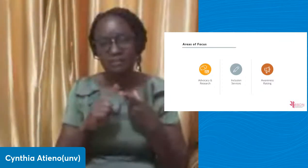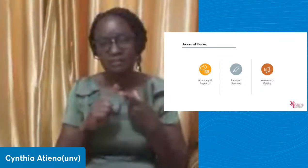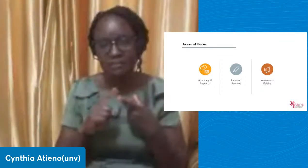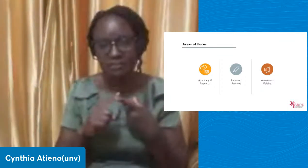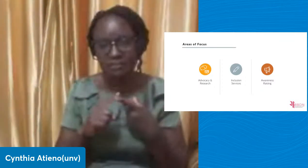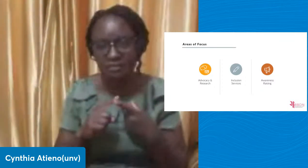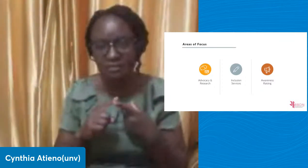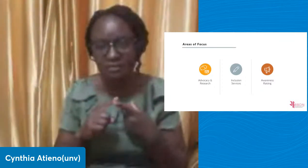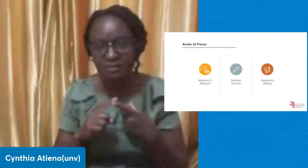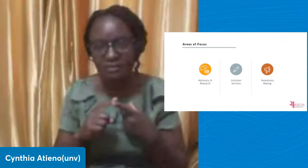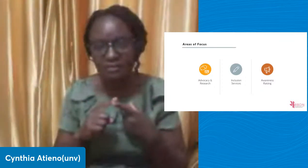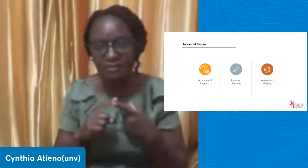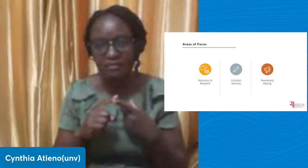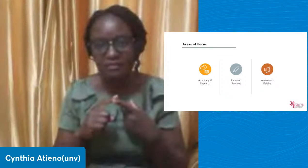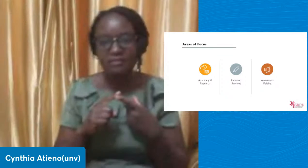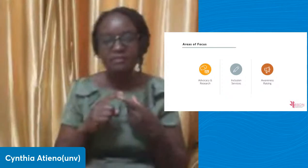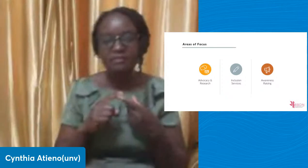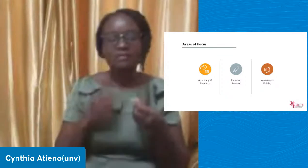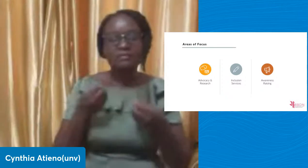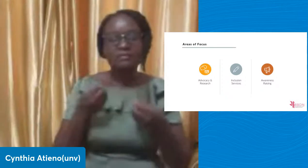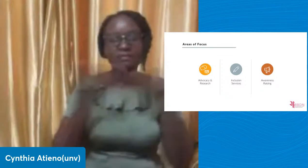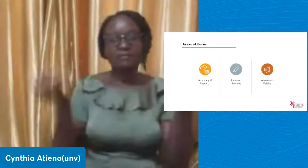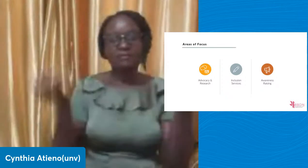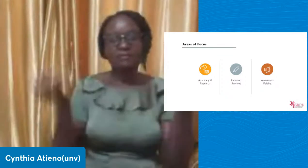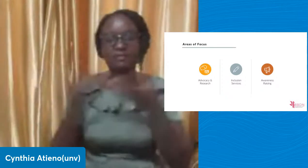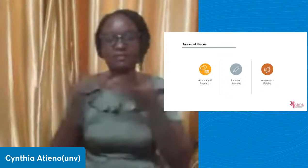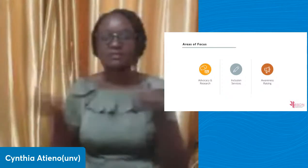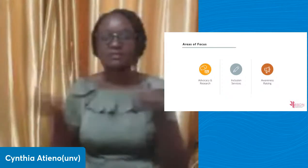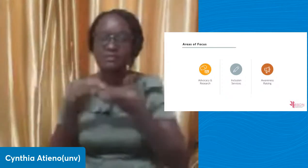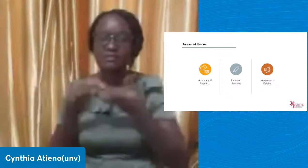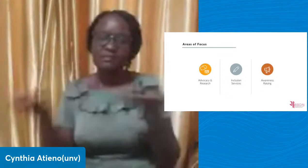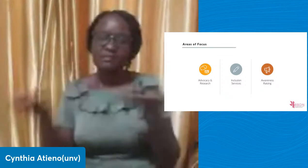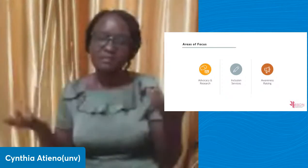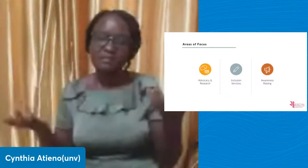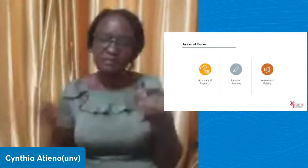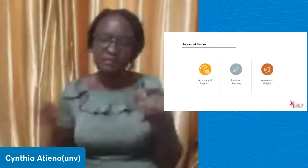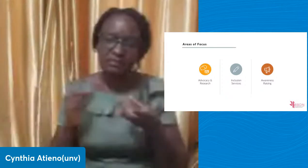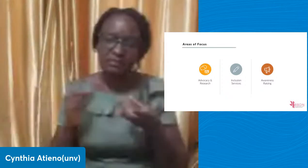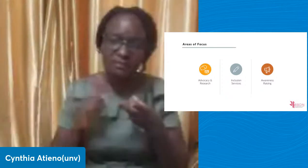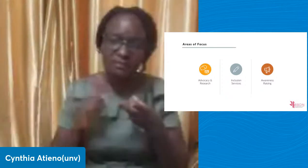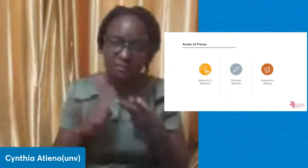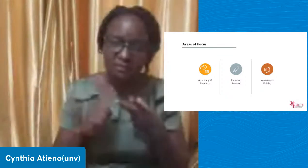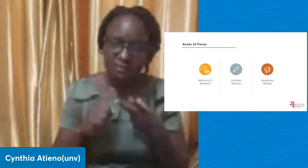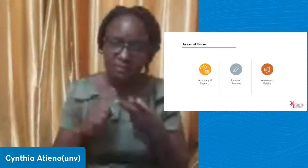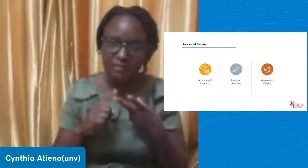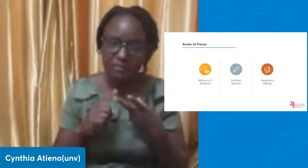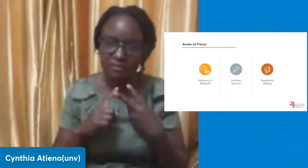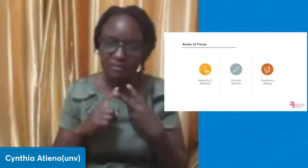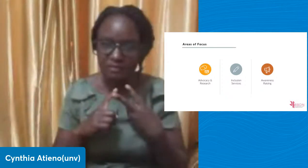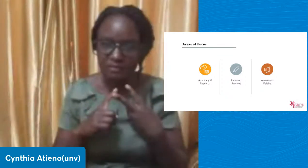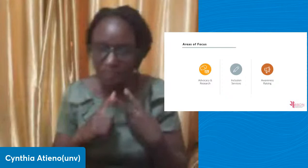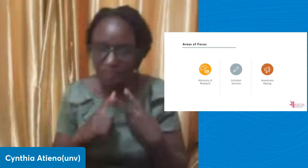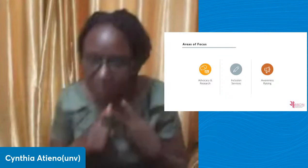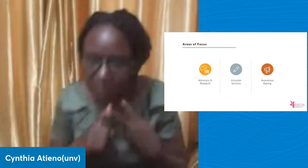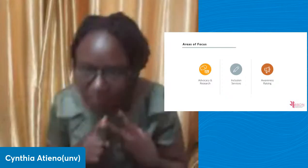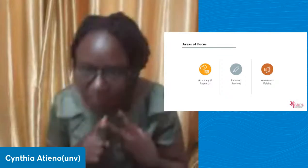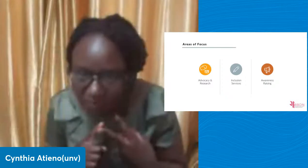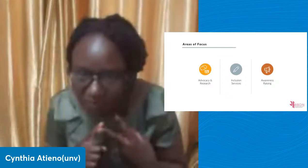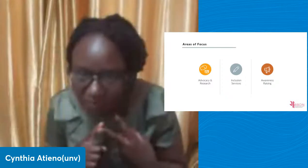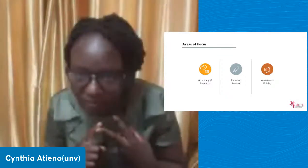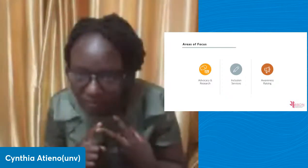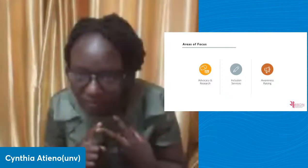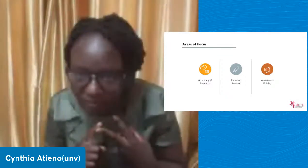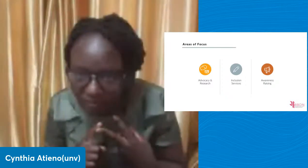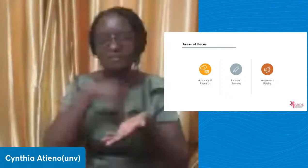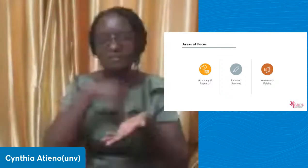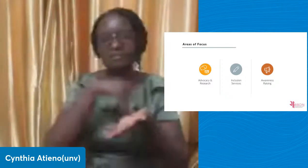includes sensitizations for sessions of the private sector, handholding them to grow up as an inclusive workplaces, organized